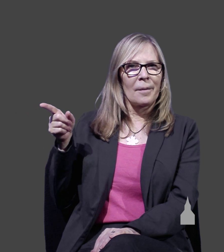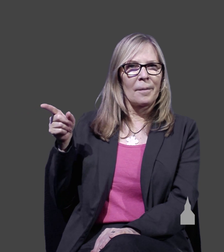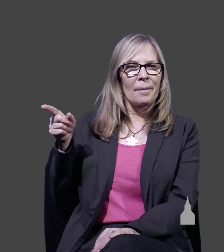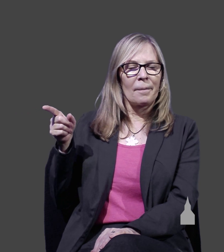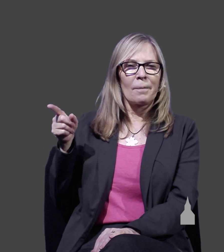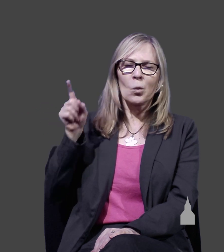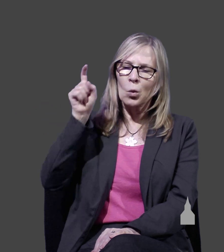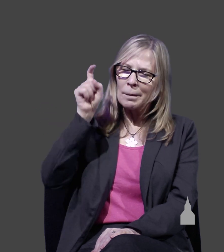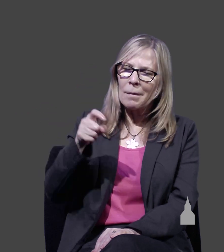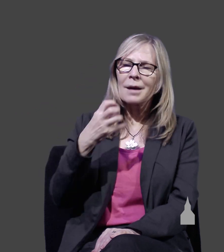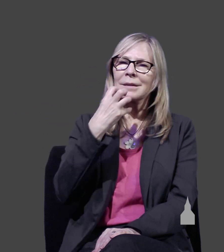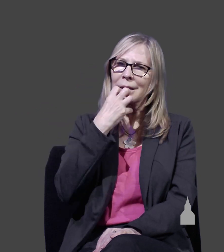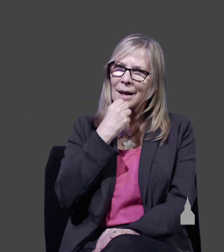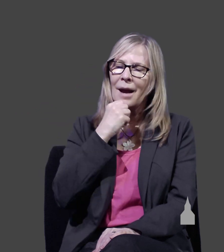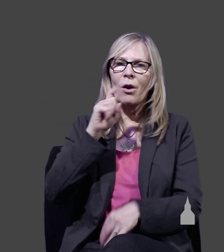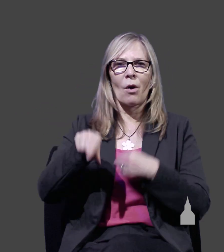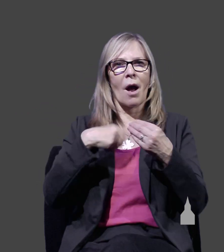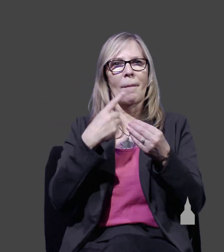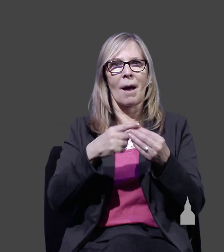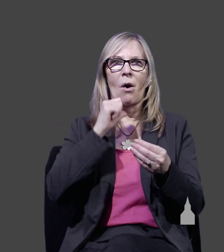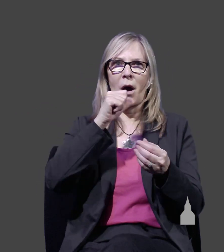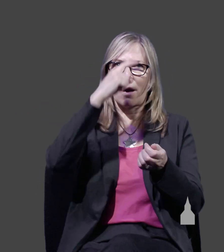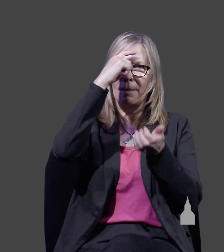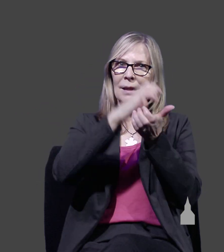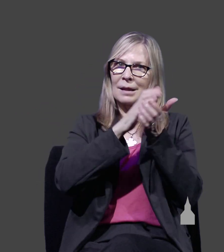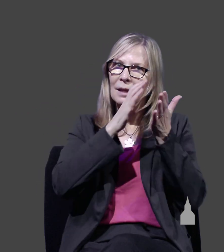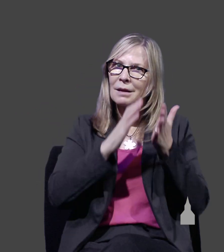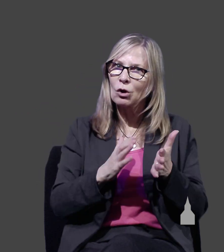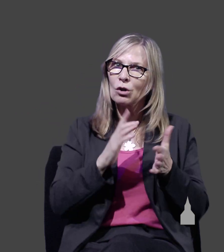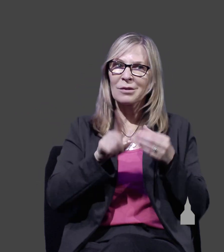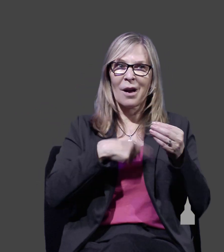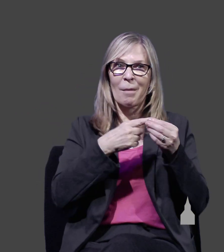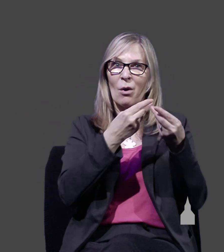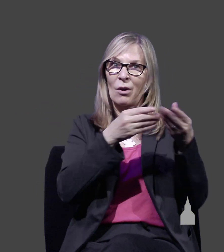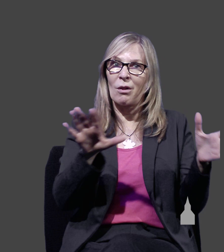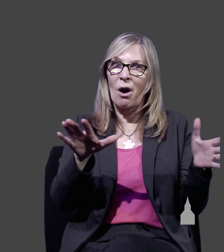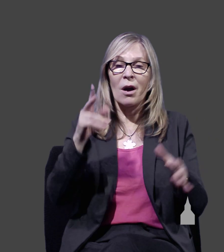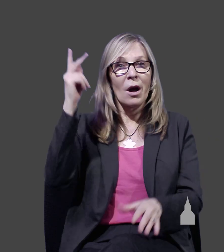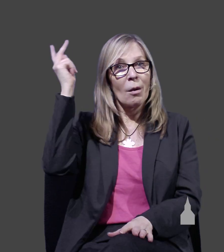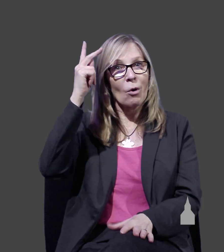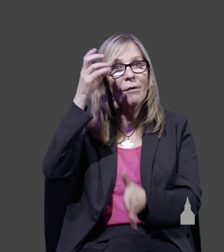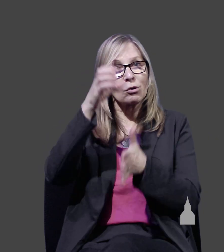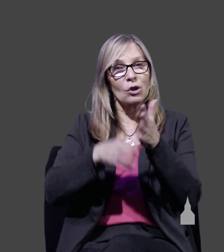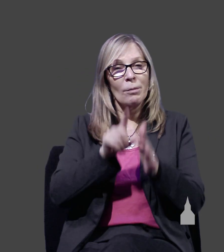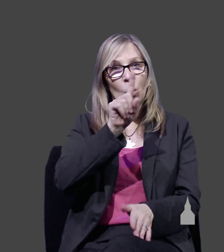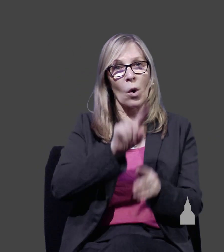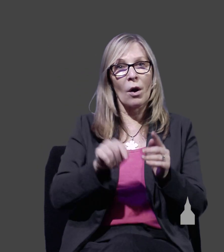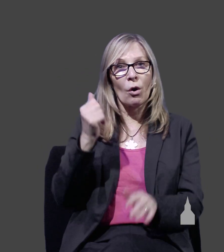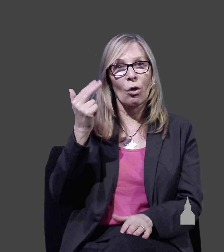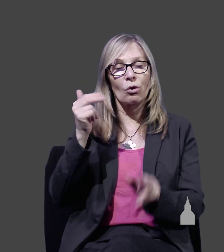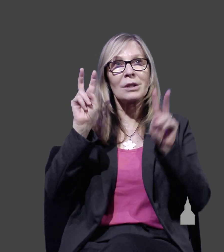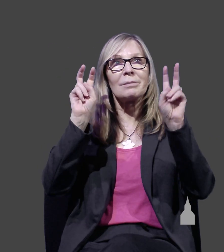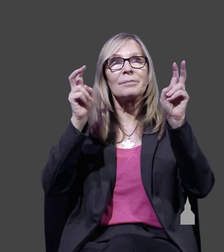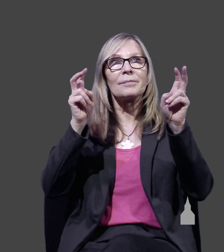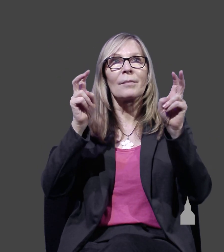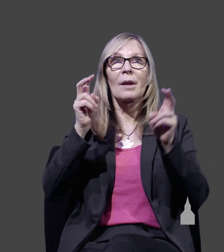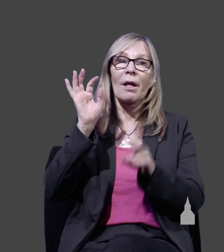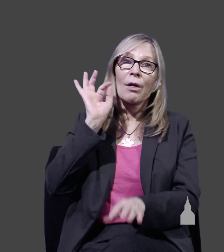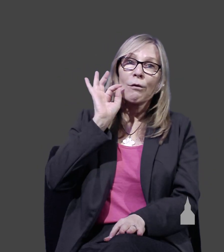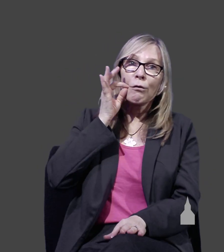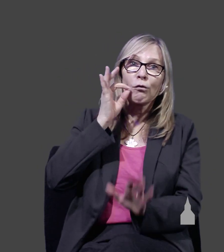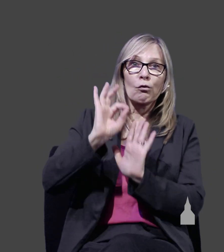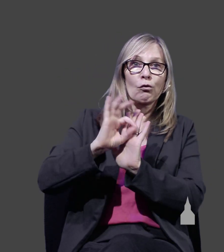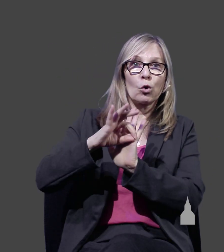And we have to care about unbelievers. We have to care about the lost. Proverbs 11:30 said, the fruit of the righteous is a tree of life, and he who